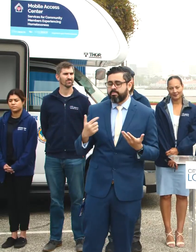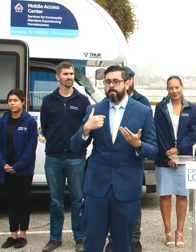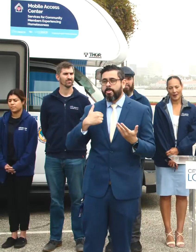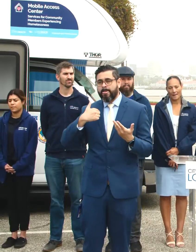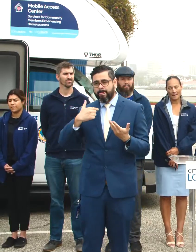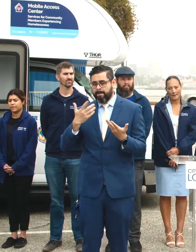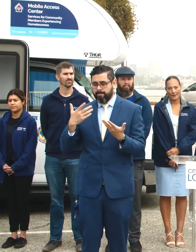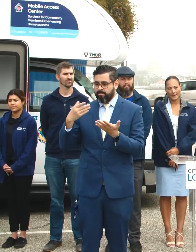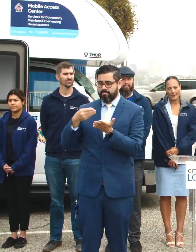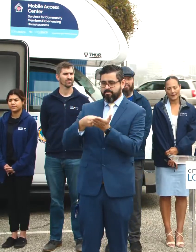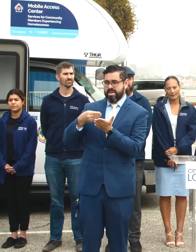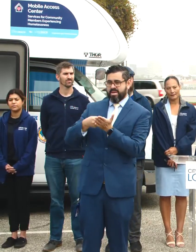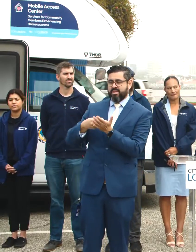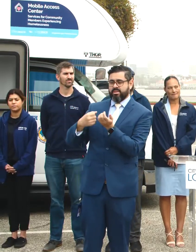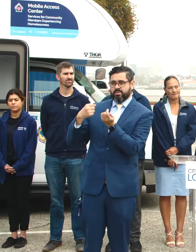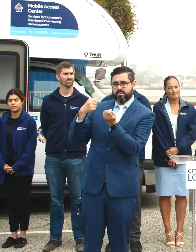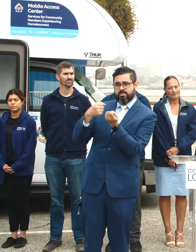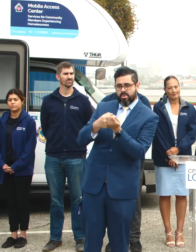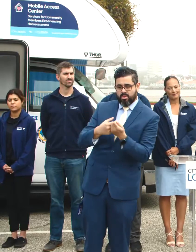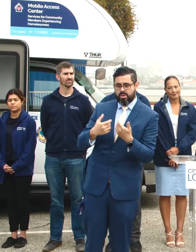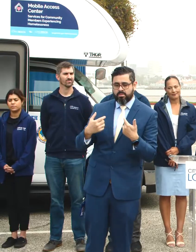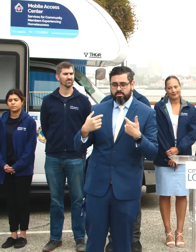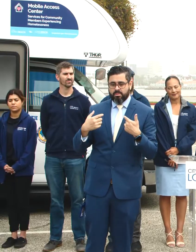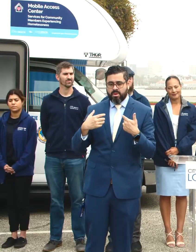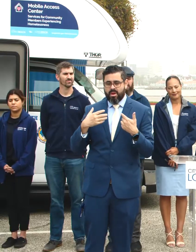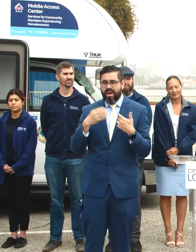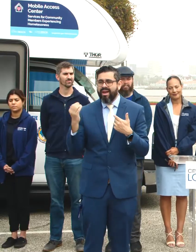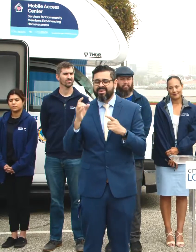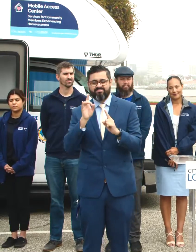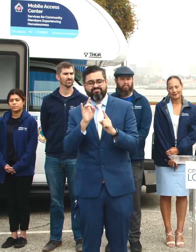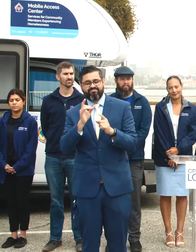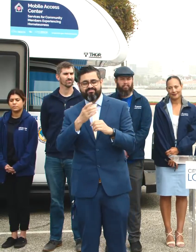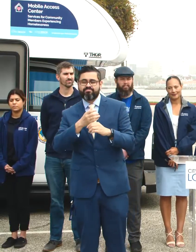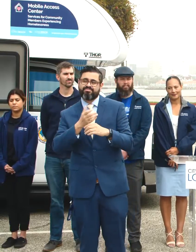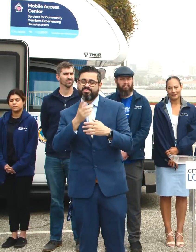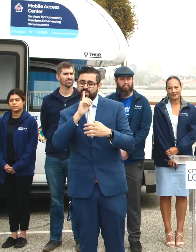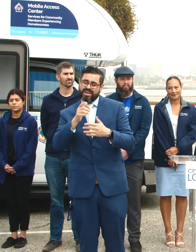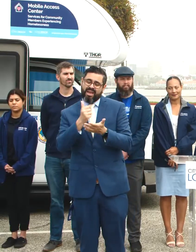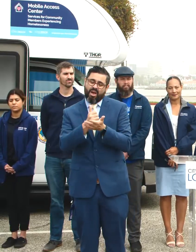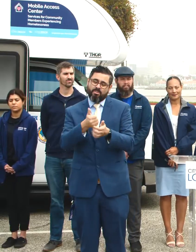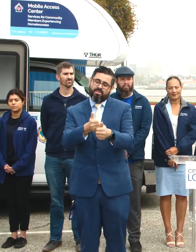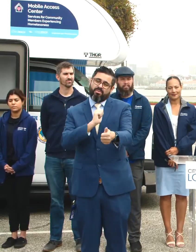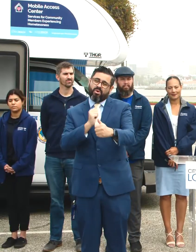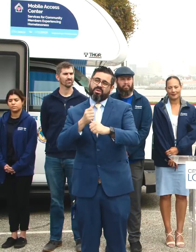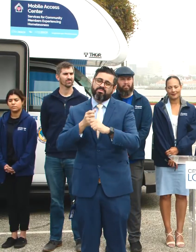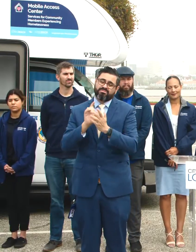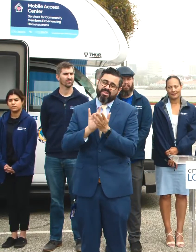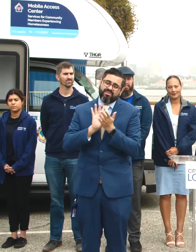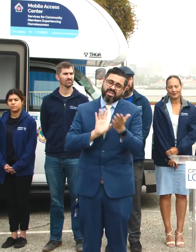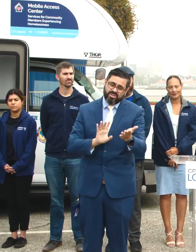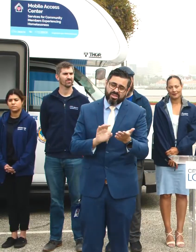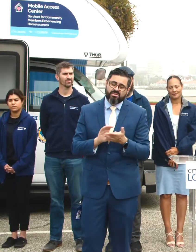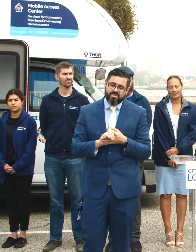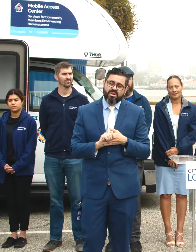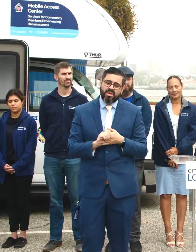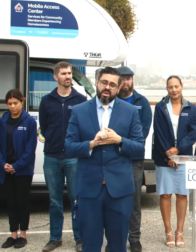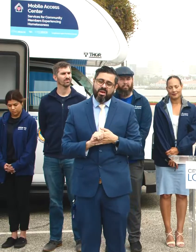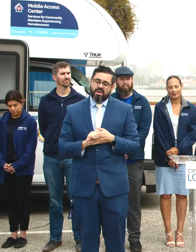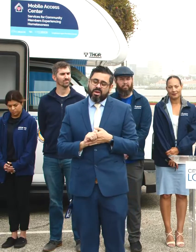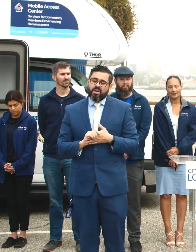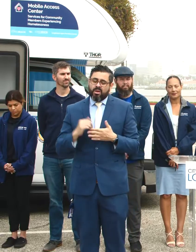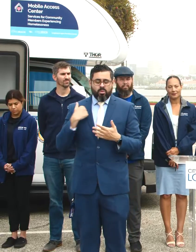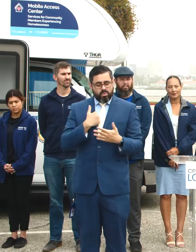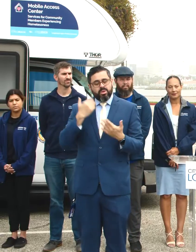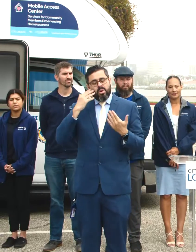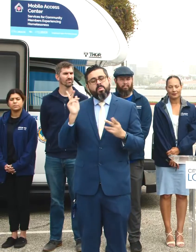financial support to help people through tough times and prevent evictions where possible. It looks like access to mental health services, because we know that